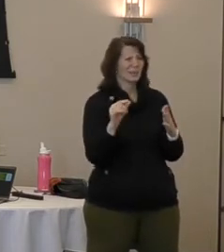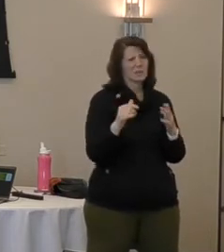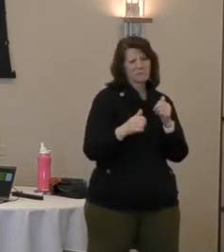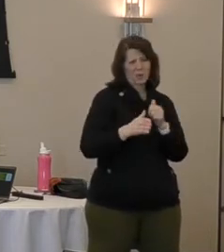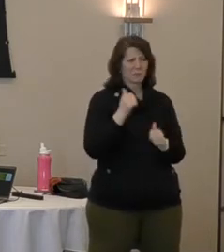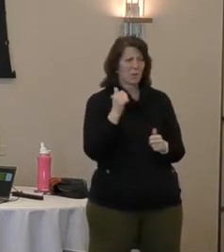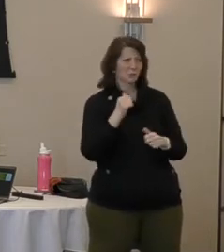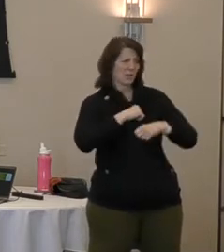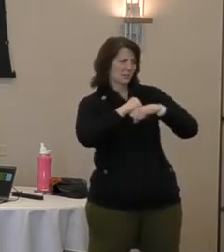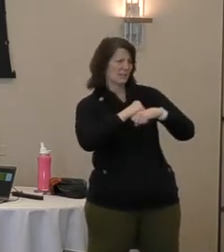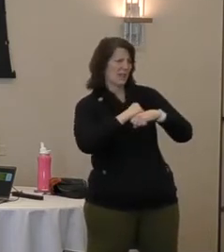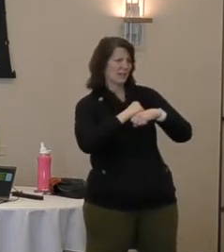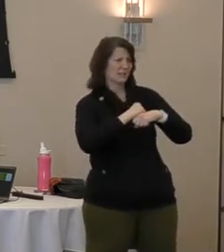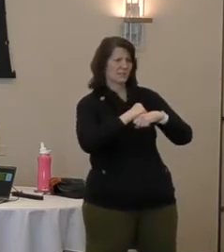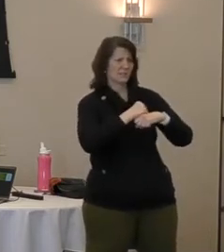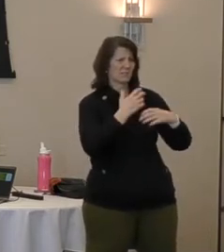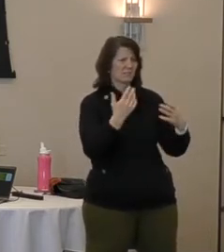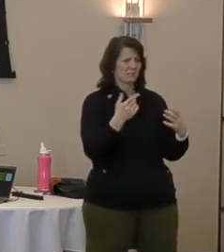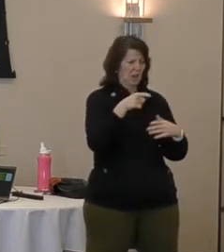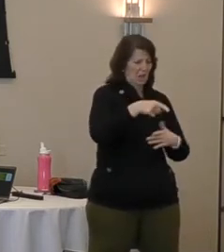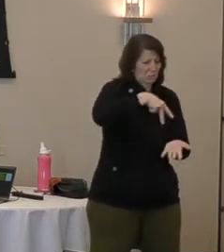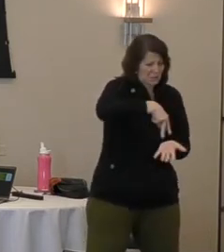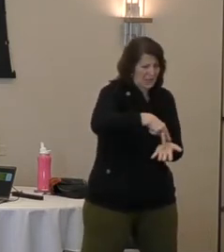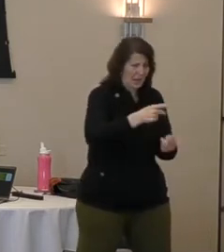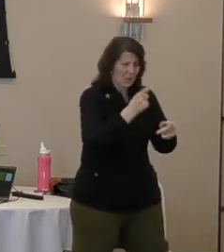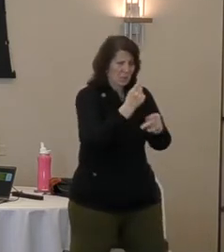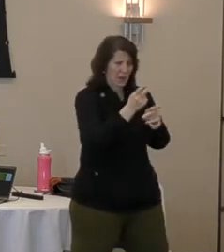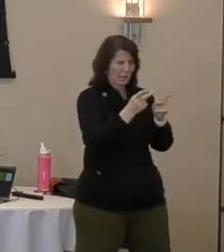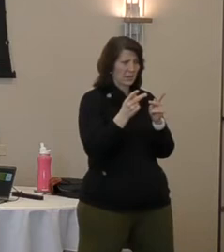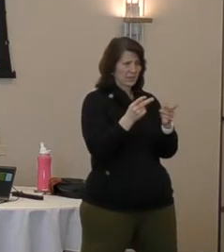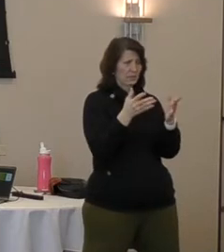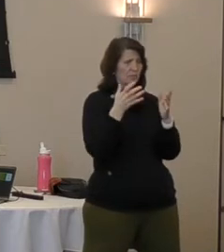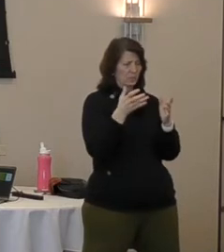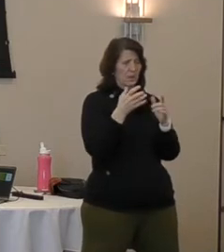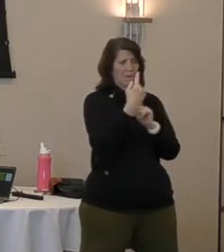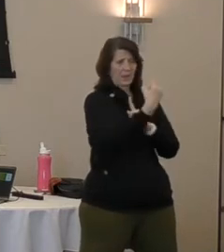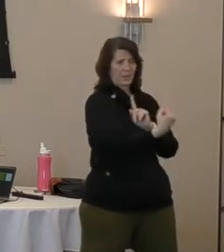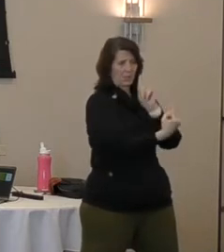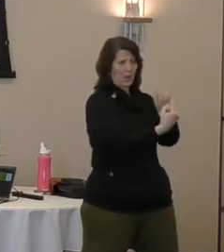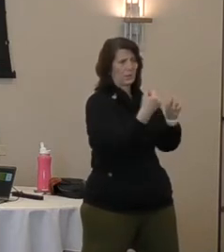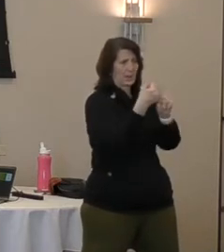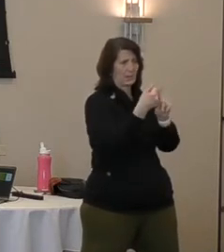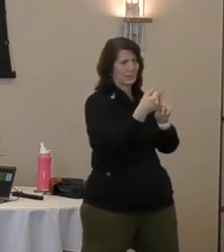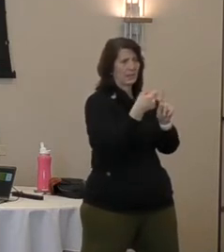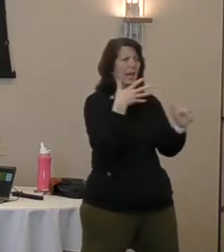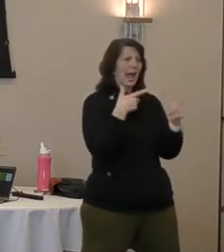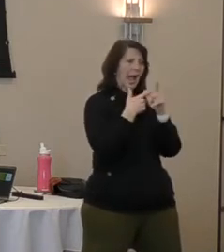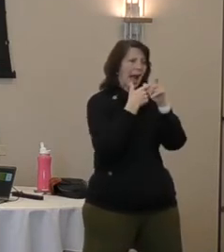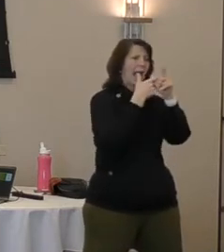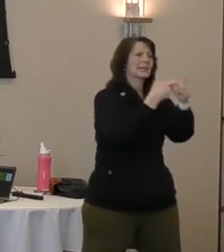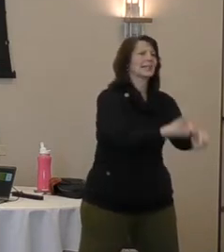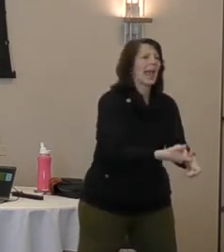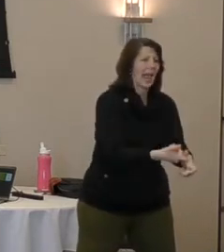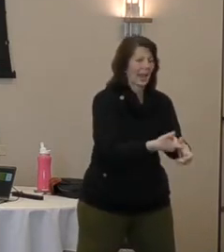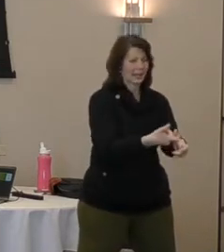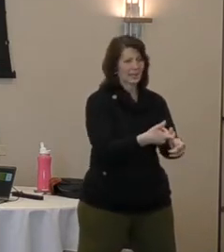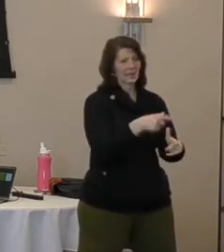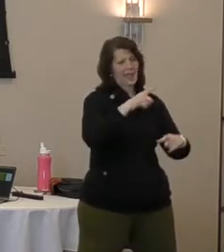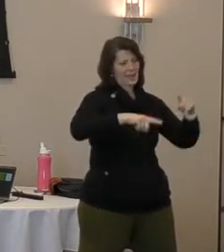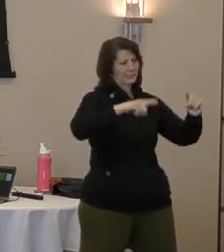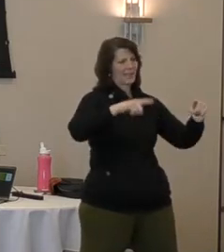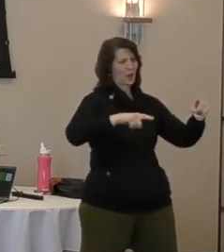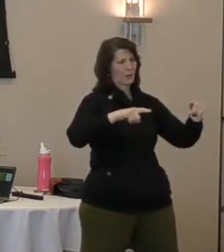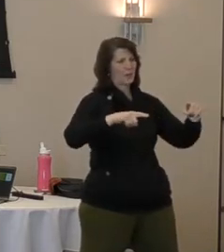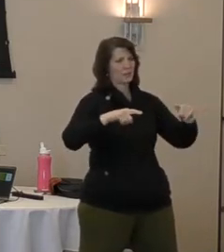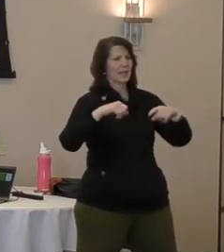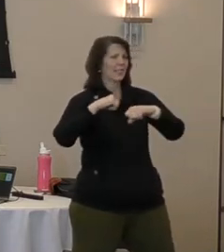most part, defense comes down to, are you standing in the right place? Do you make your one-on-one tackles? Attack has variables that defense doesn't,